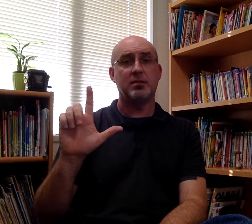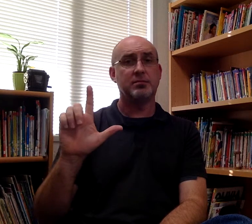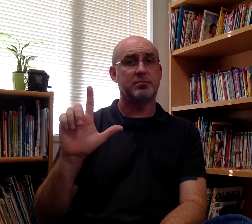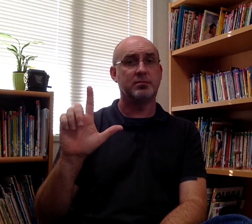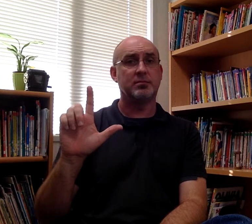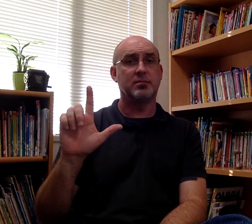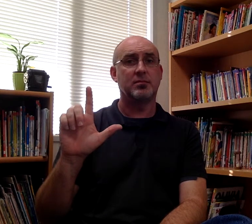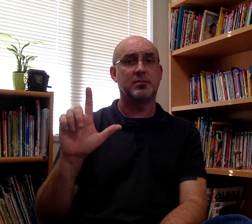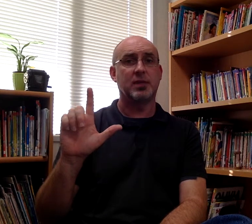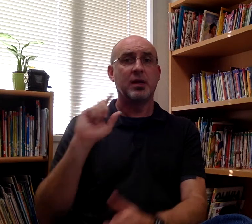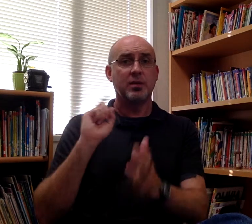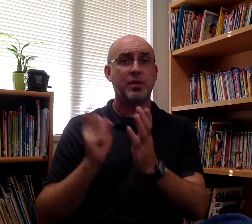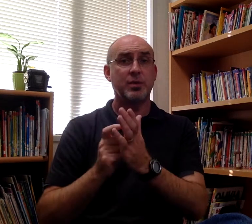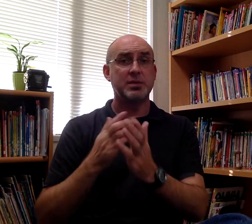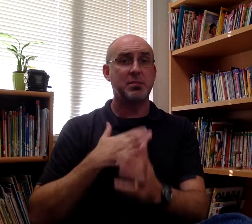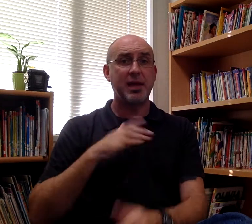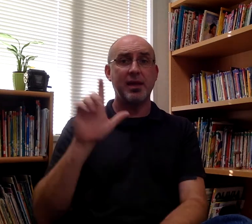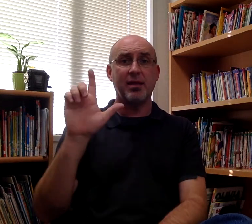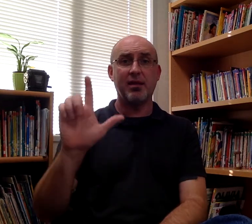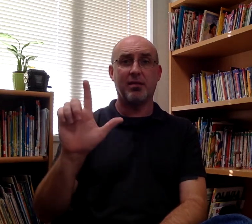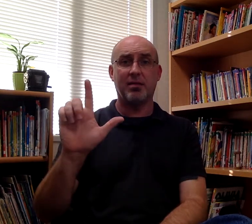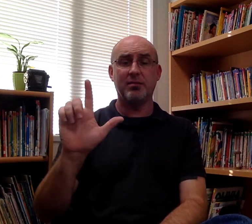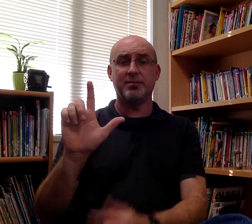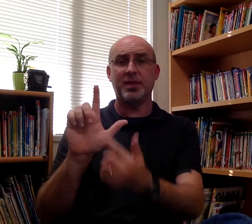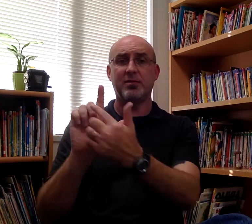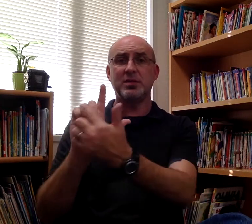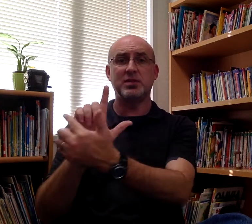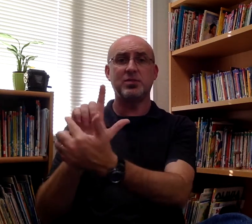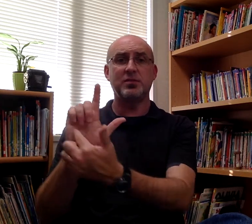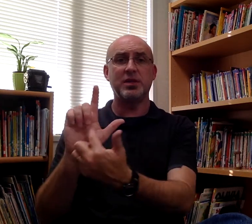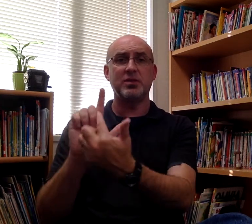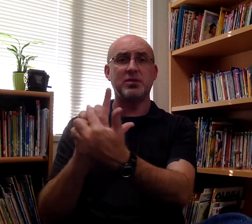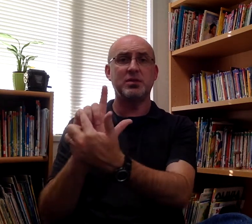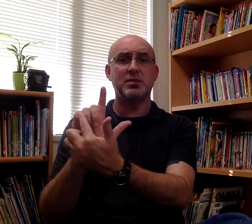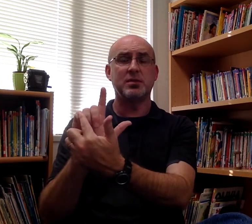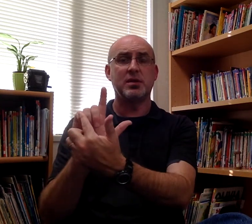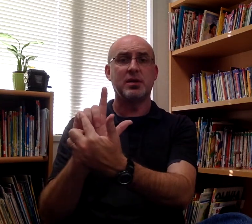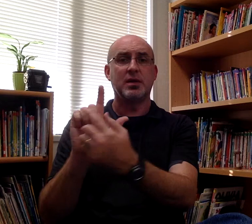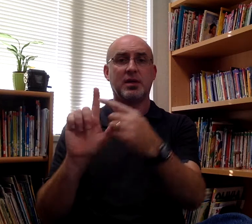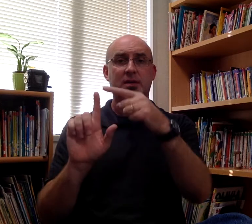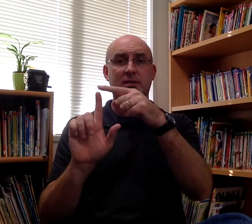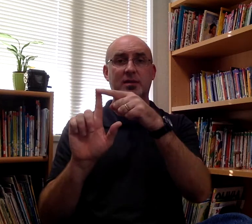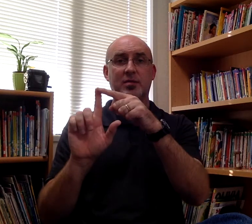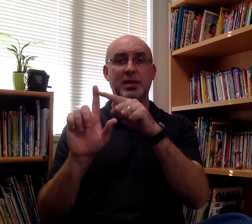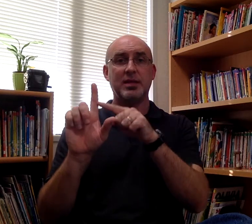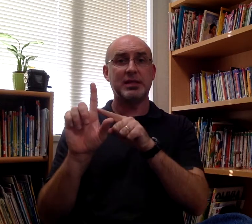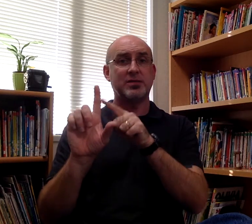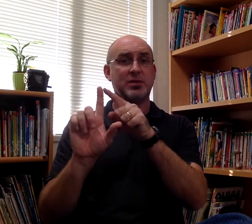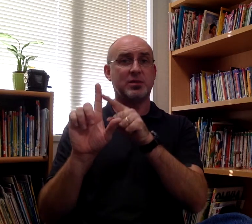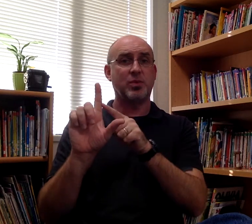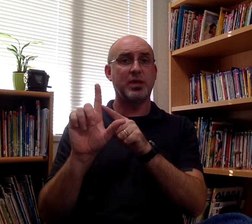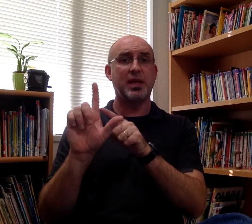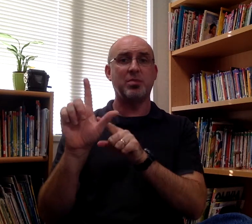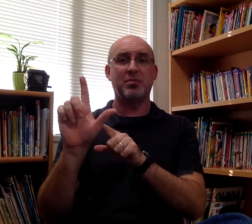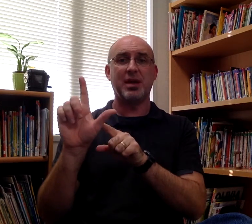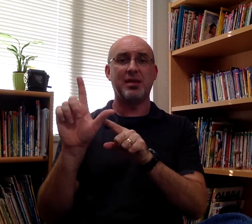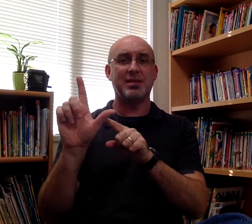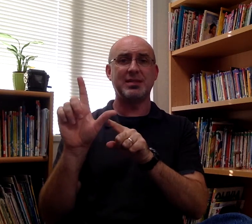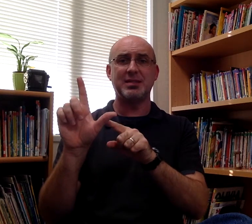L. Notice my L. I have these three fingers. The index finger is pointing up, and this doesn't